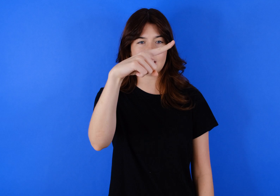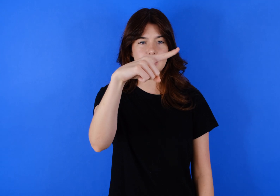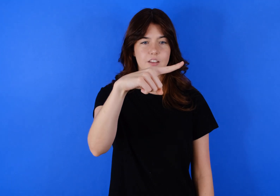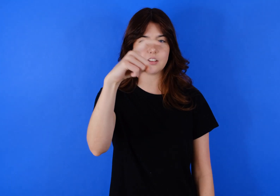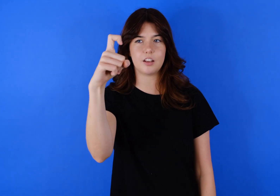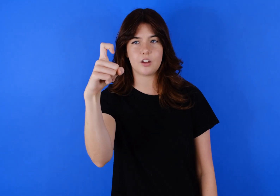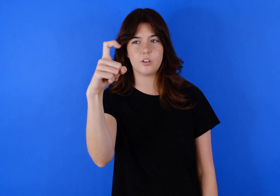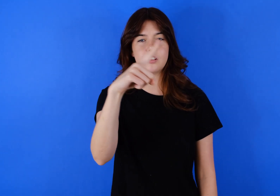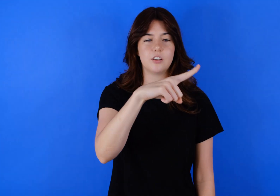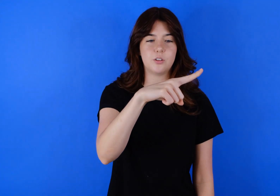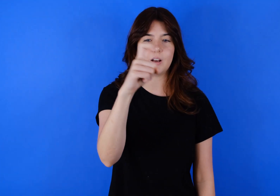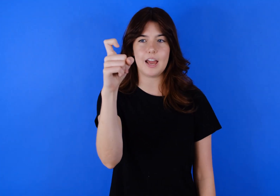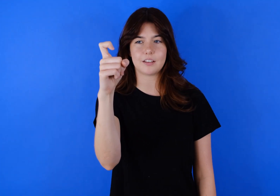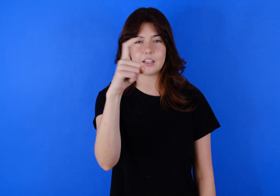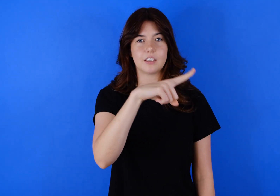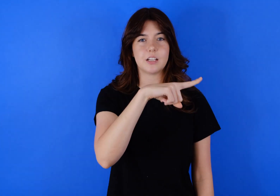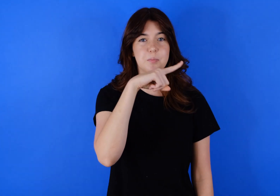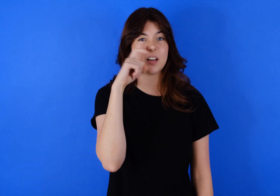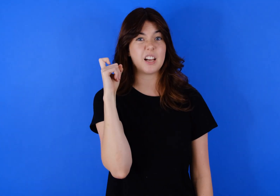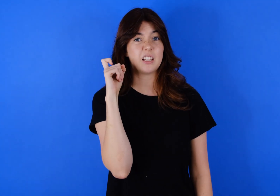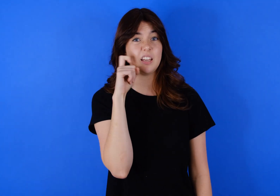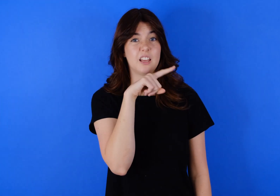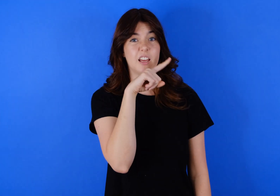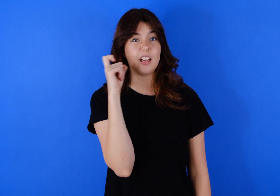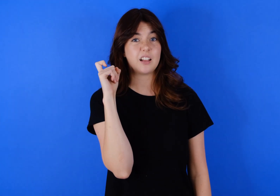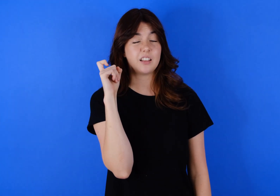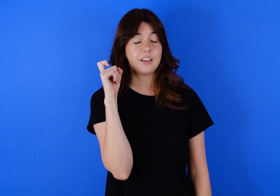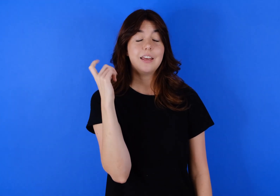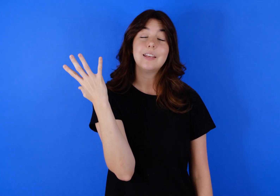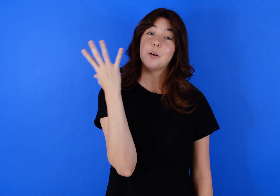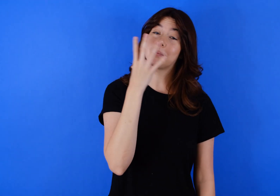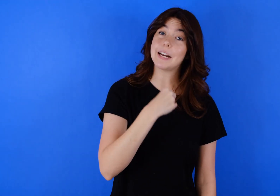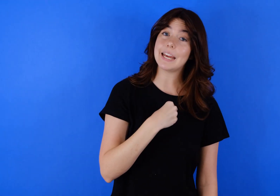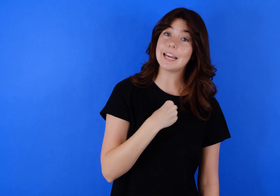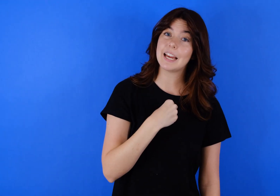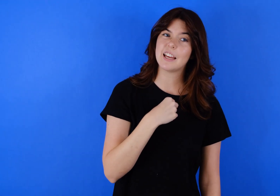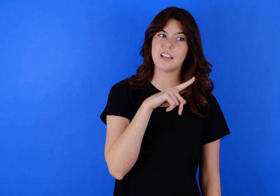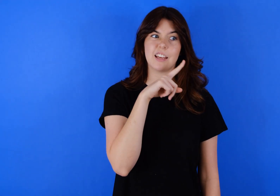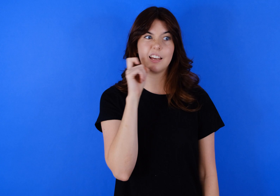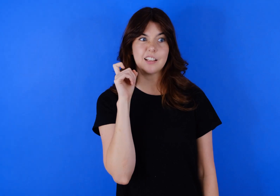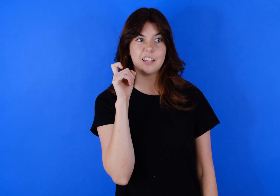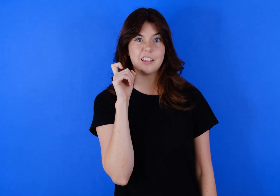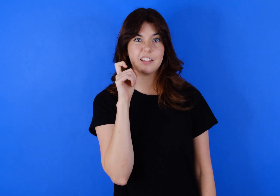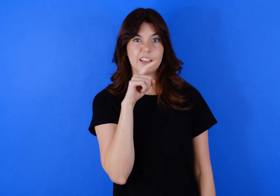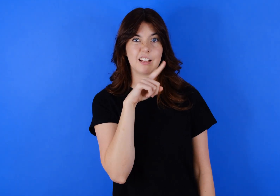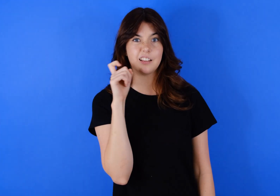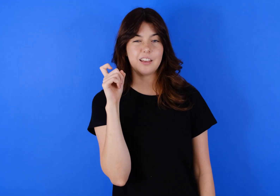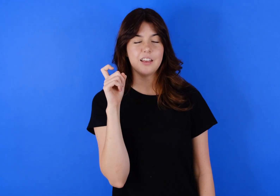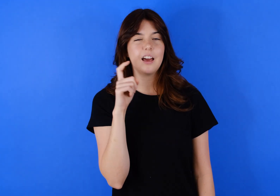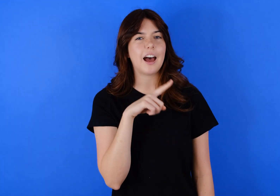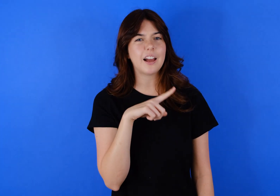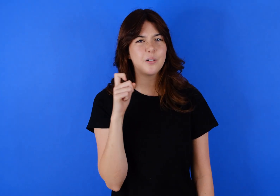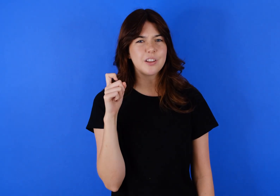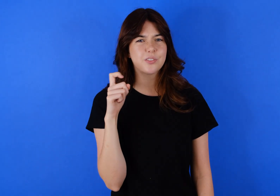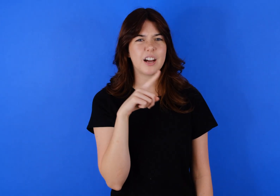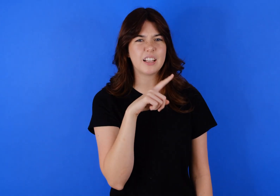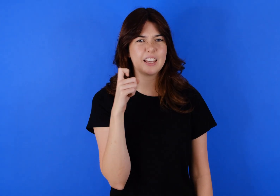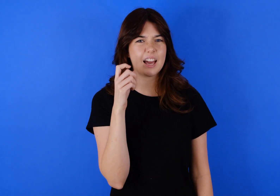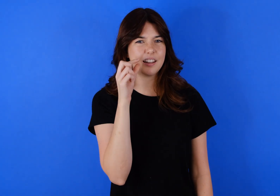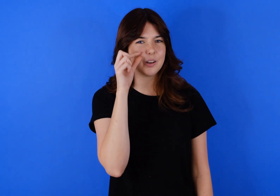this and it goes into an X hand shape. Ugly, ugly. So pretty, ugly, ugly. I always, for ugly, kind of like